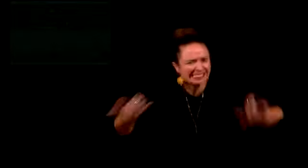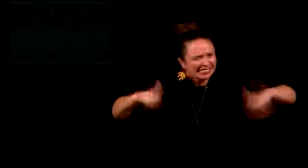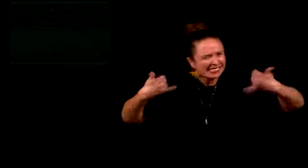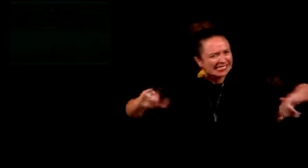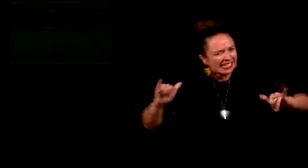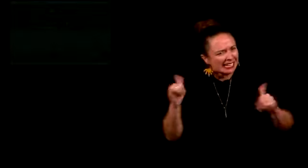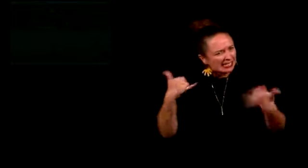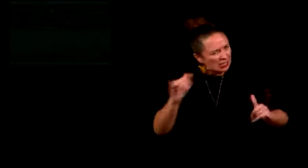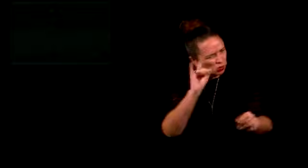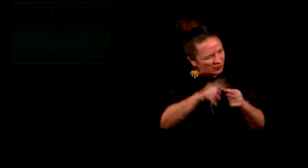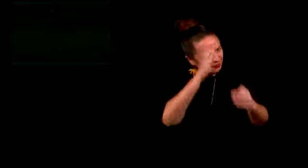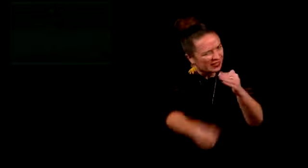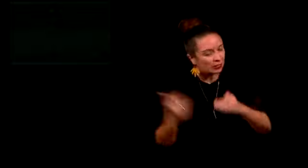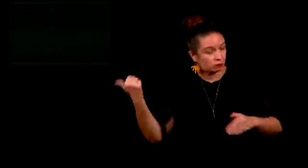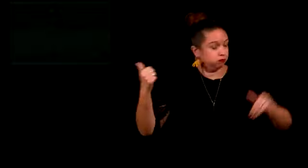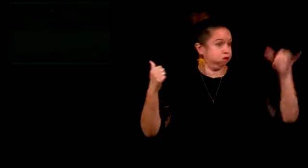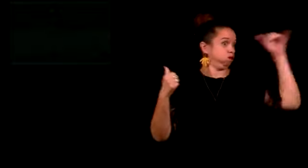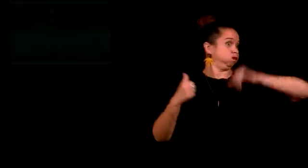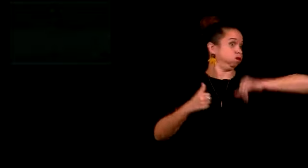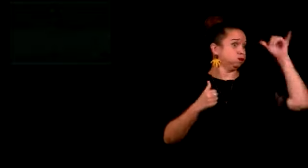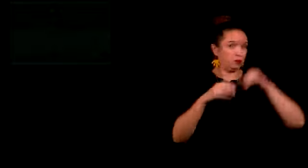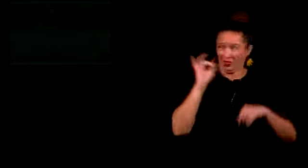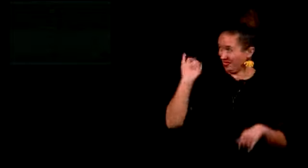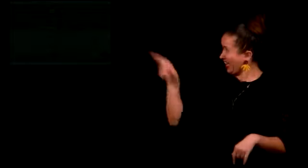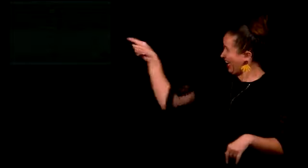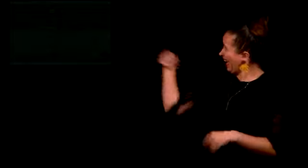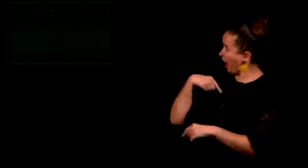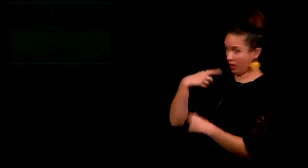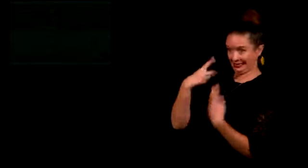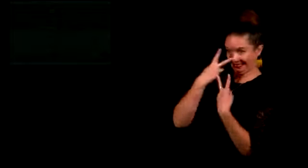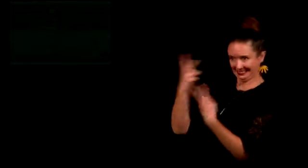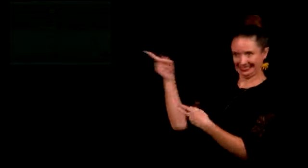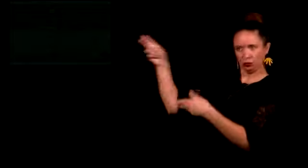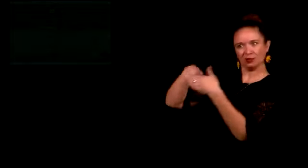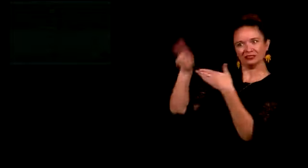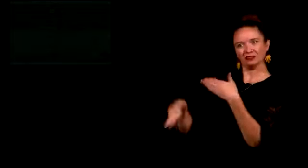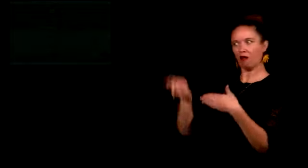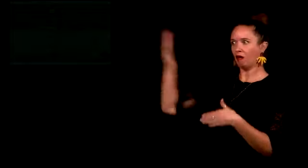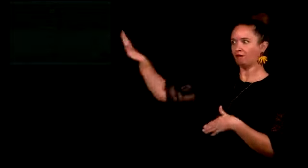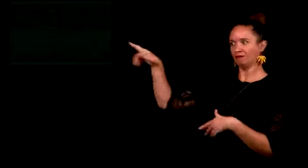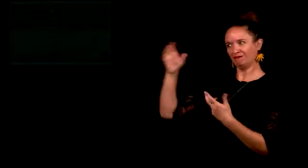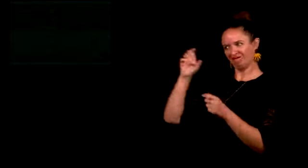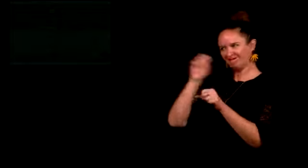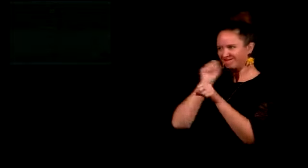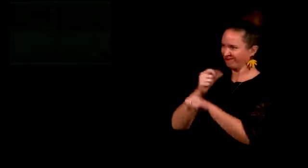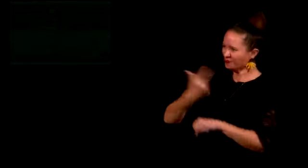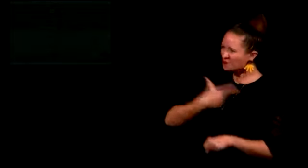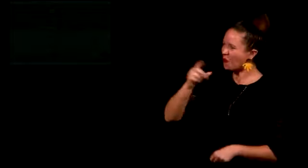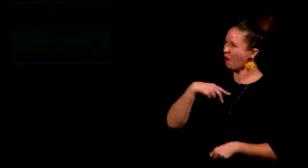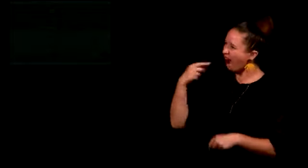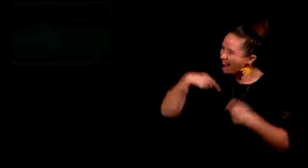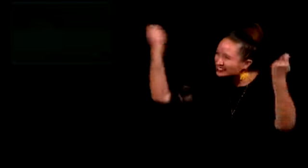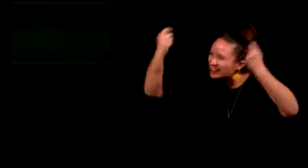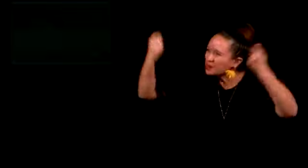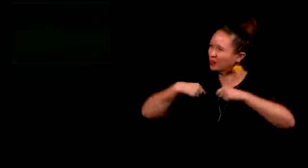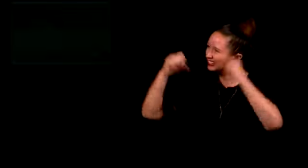You know, and she still, at the finish, pushed her chest forward to make sure she could cross that finish line despite her big lead,